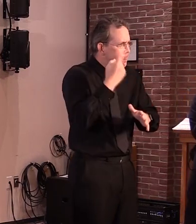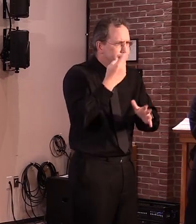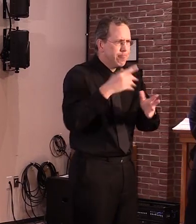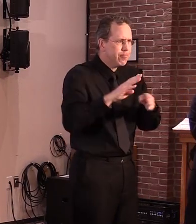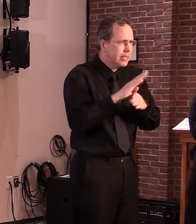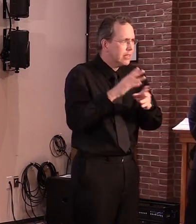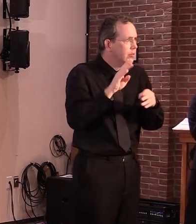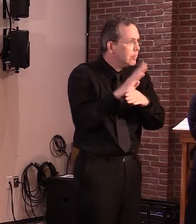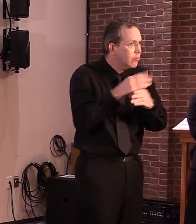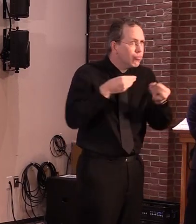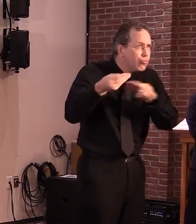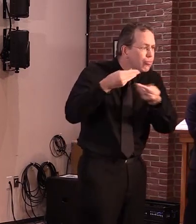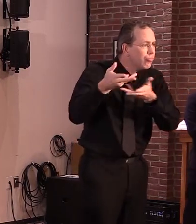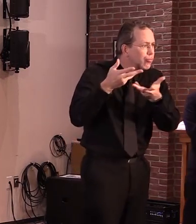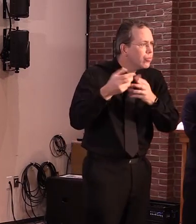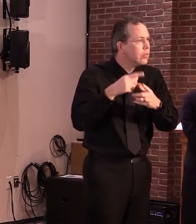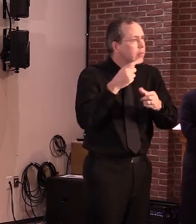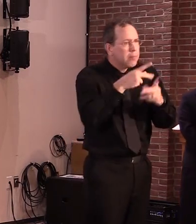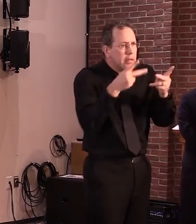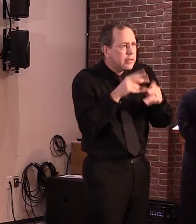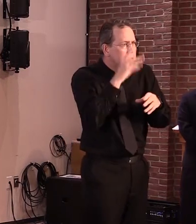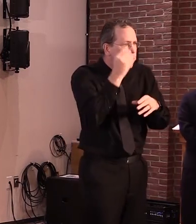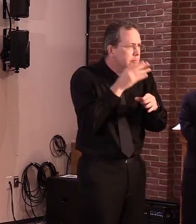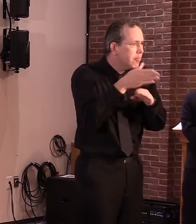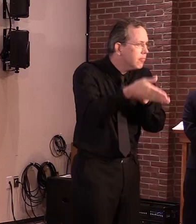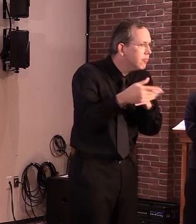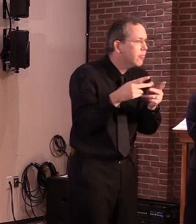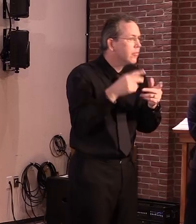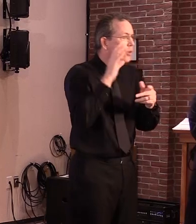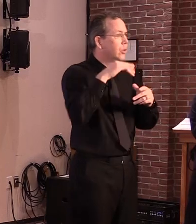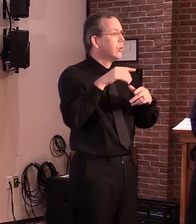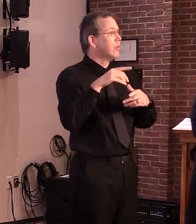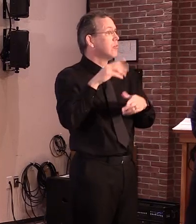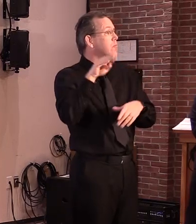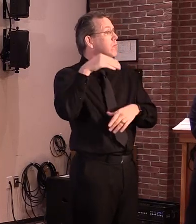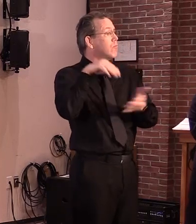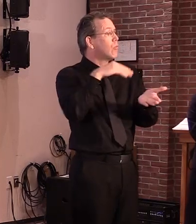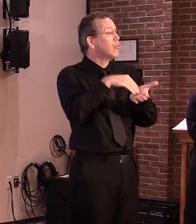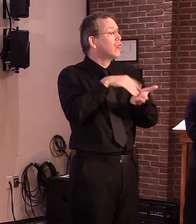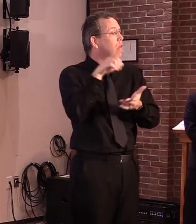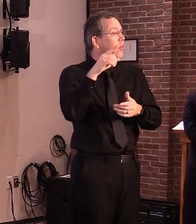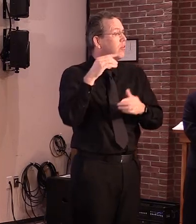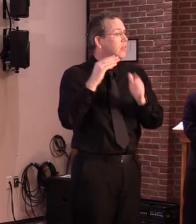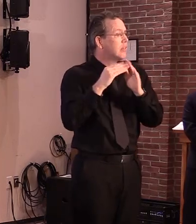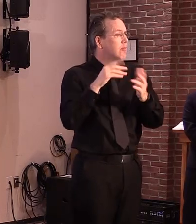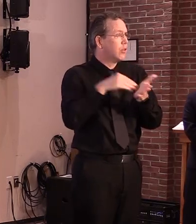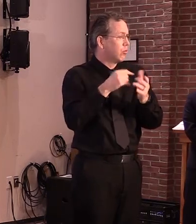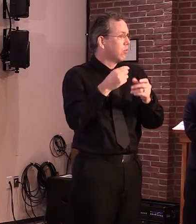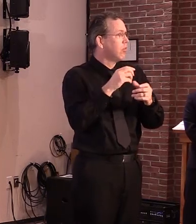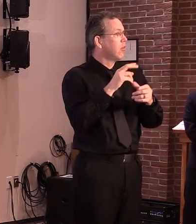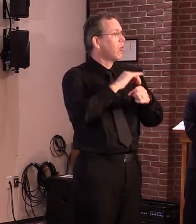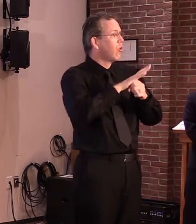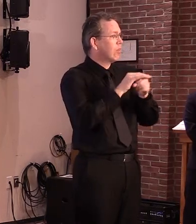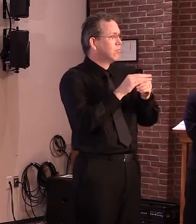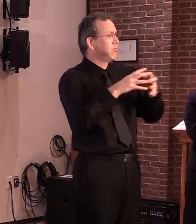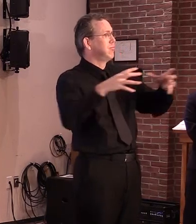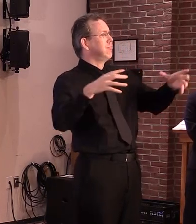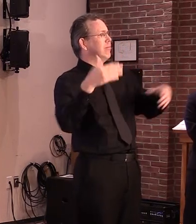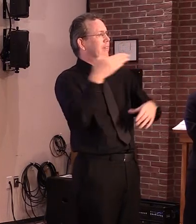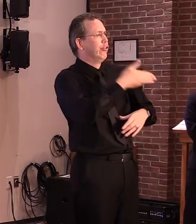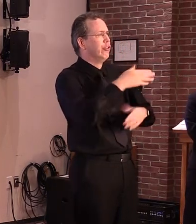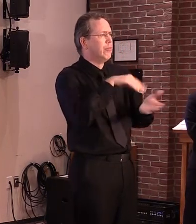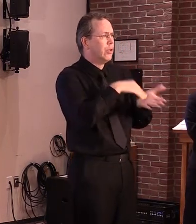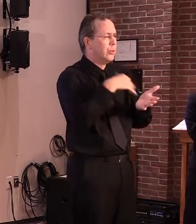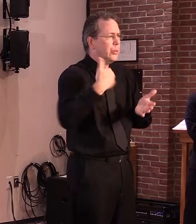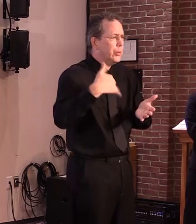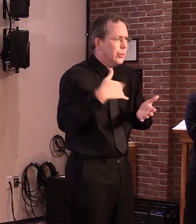in the Montreal area in particular. As you saw on the heat map, that there is a lot of concentration up in the